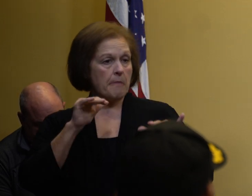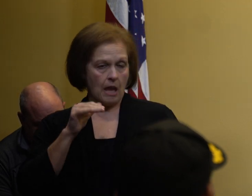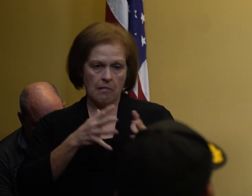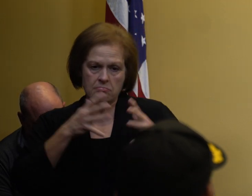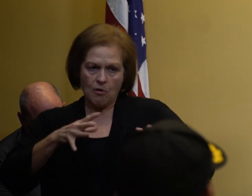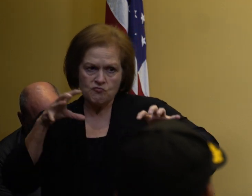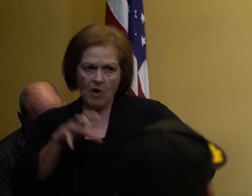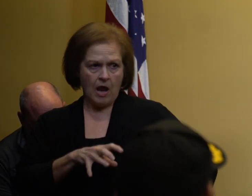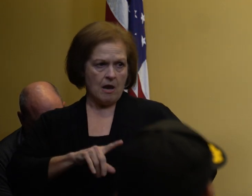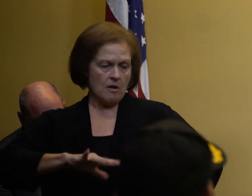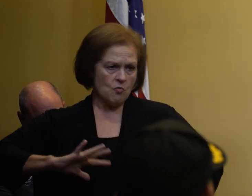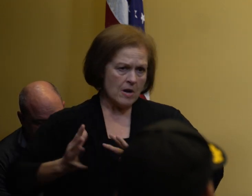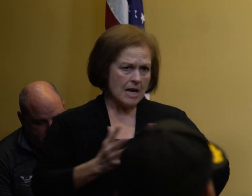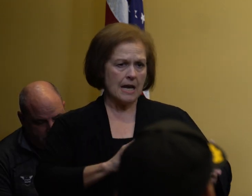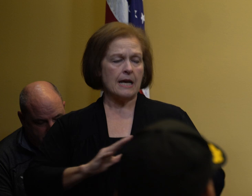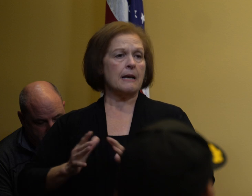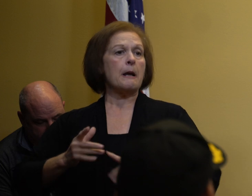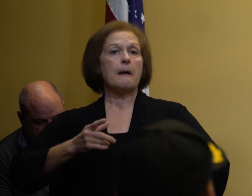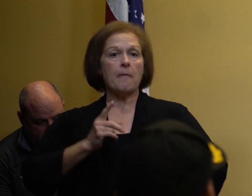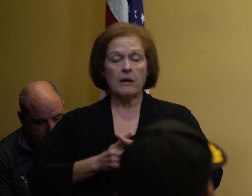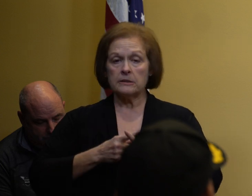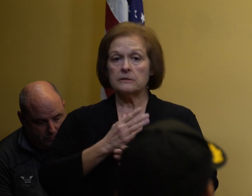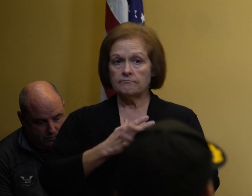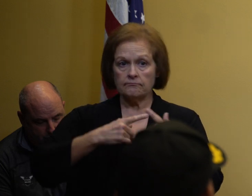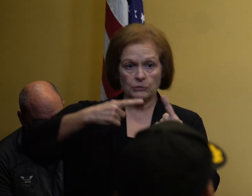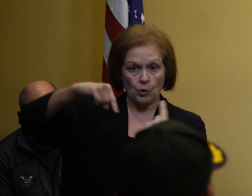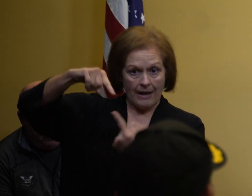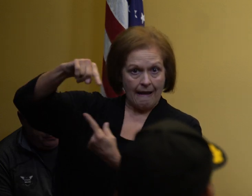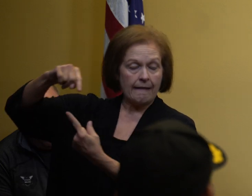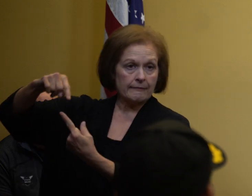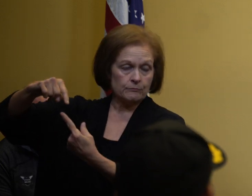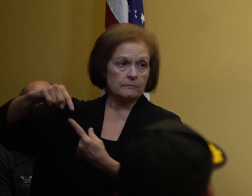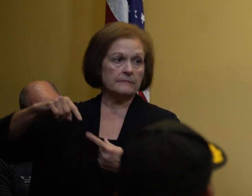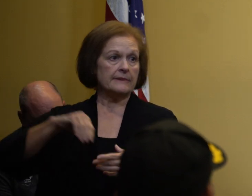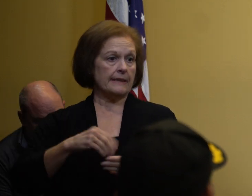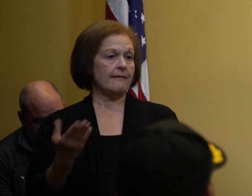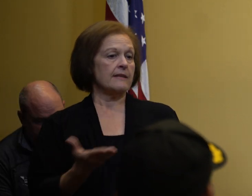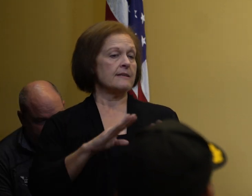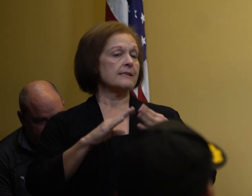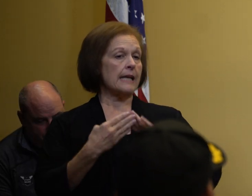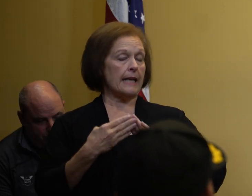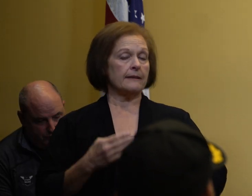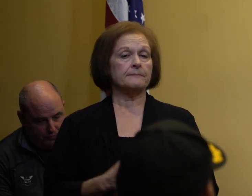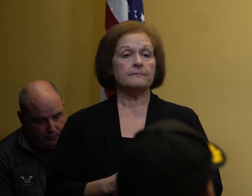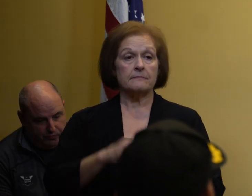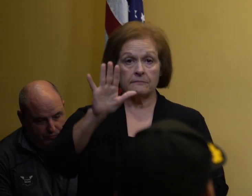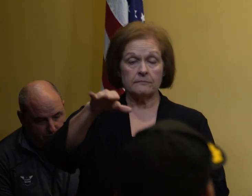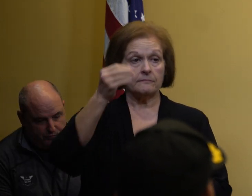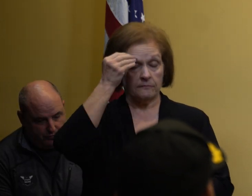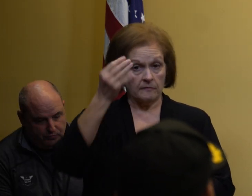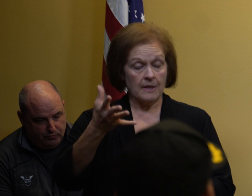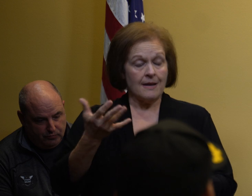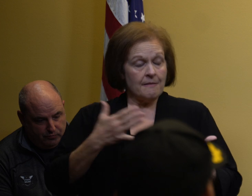and of course the possibility of isolated tornado activity in the city. Again, as I say, now's the time to